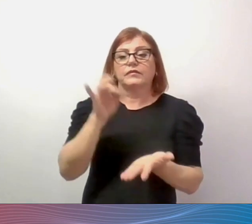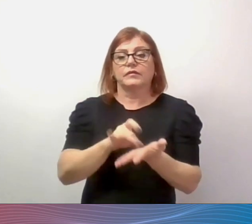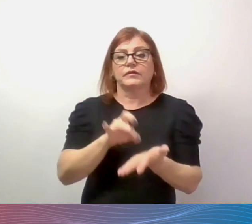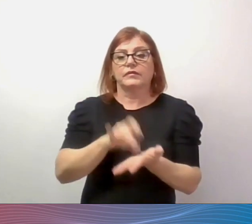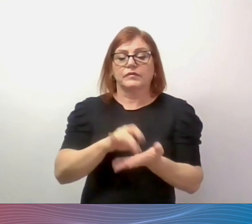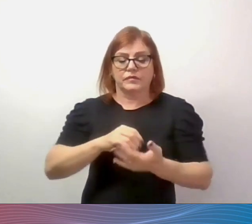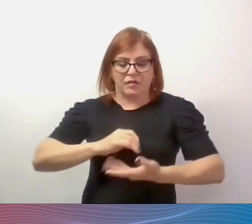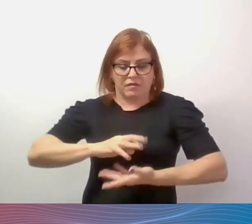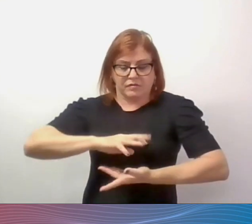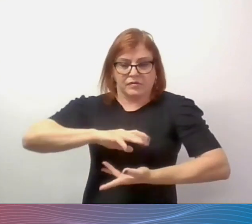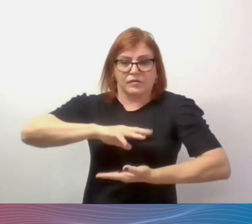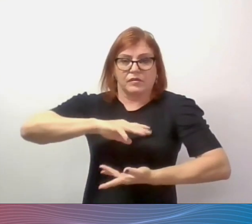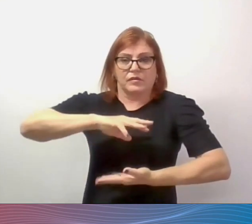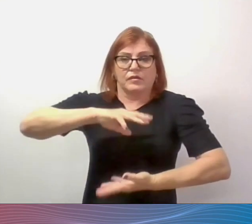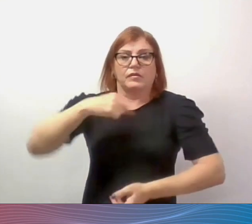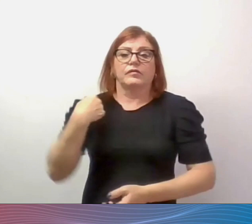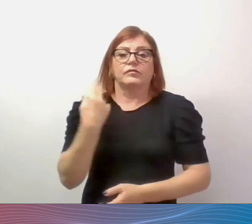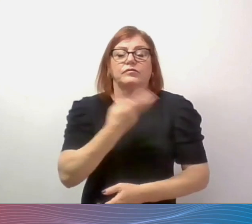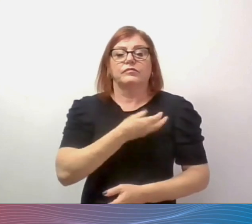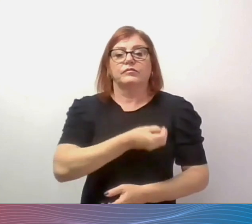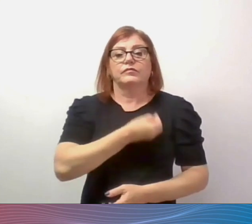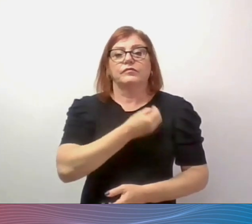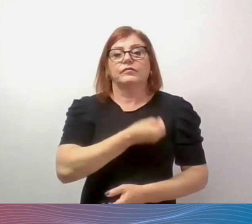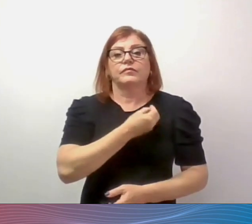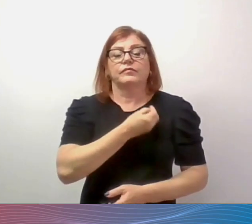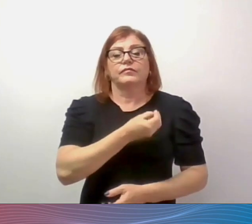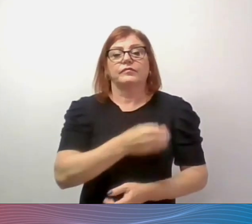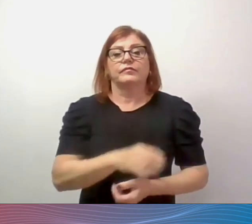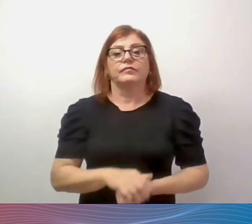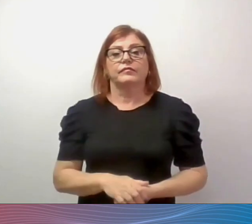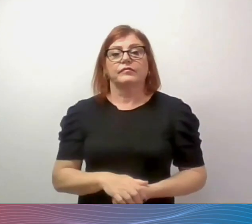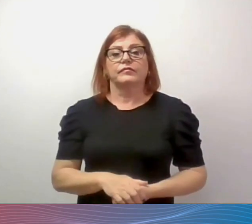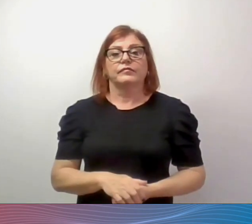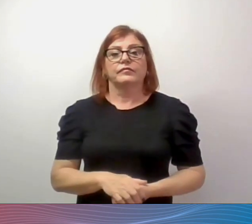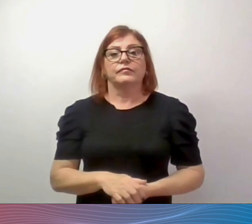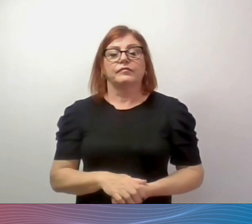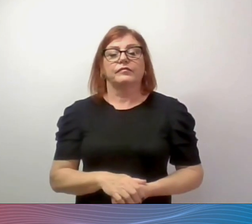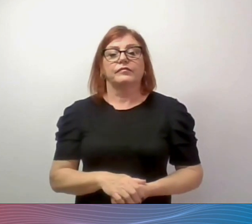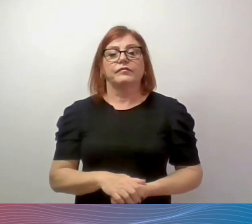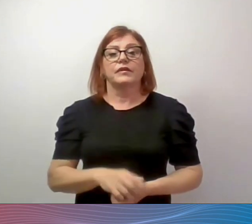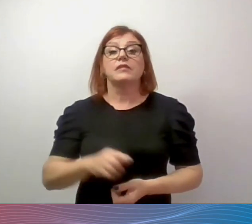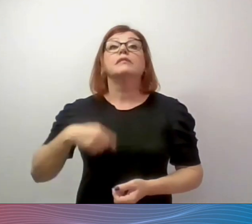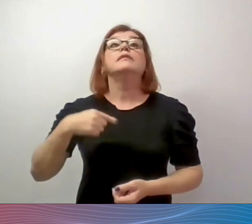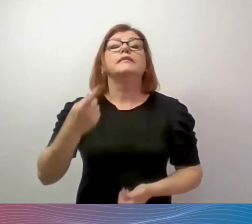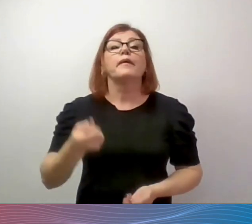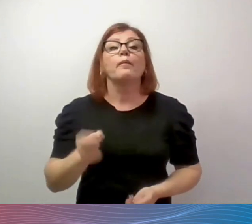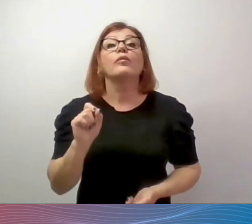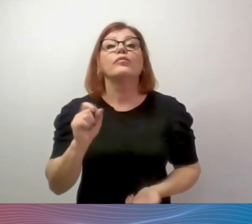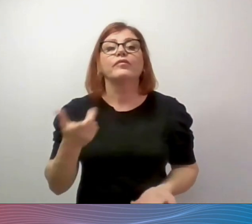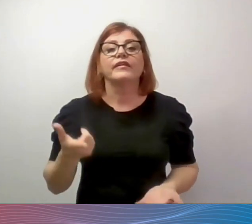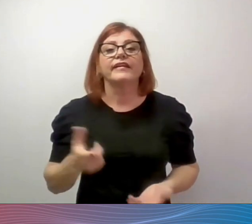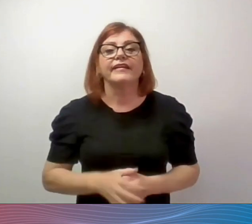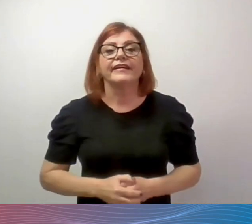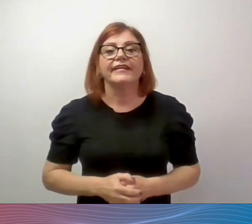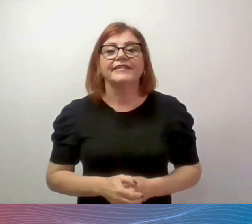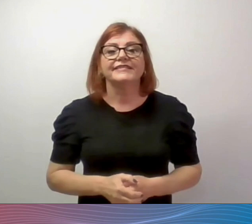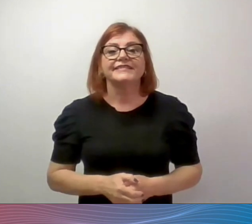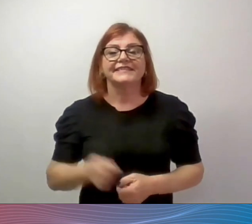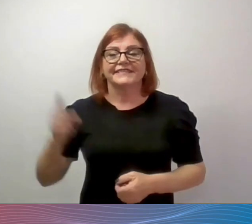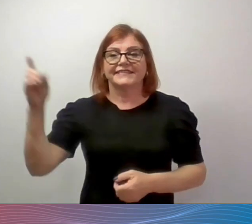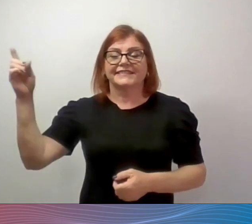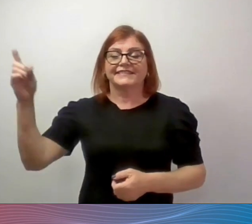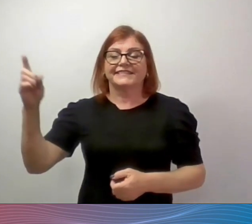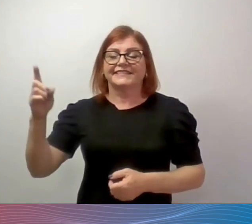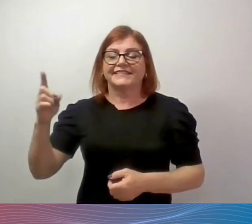viver. And reality fills our living. Qual é o próximo passo? What is the next step? Deus então como amor